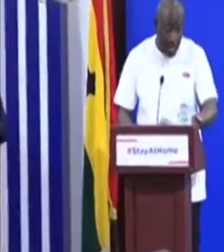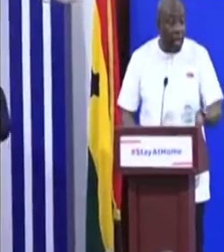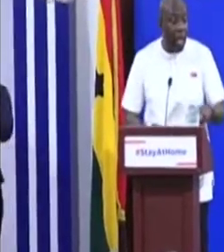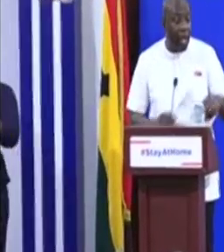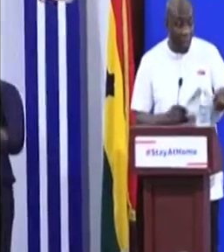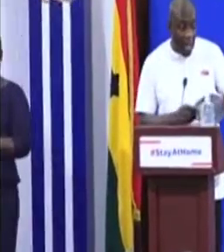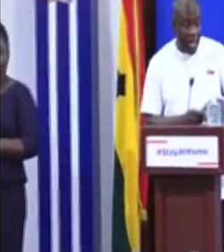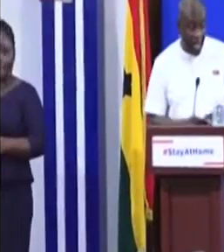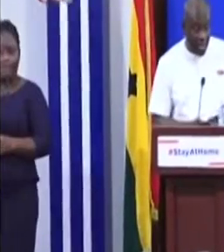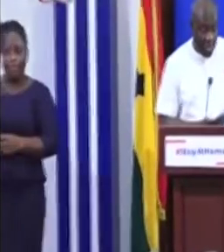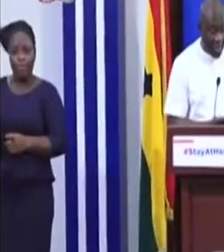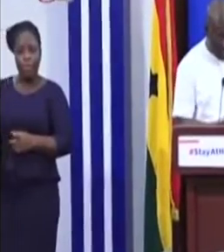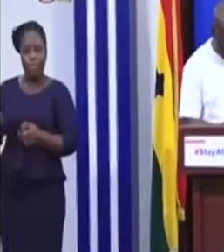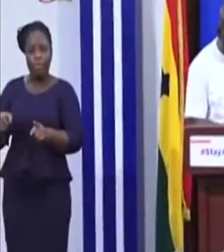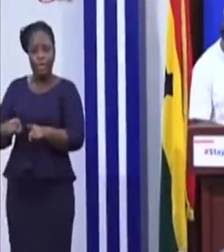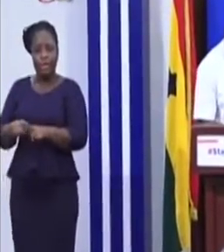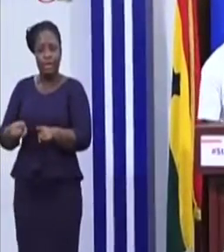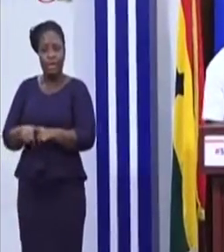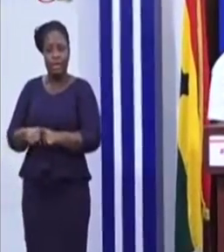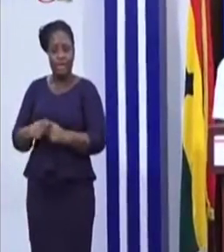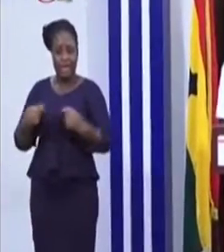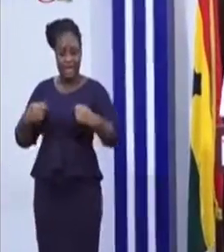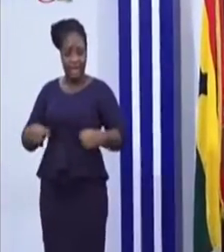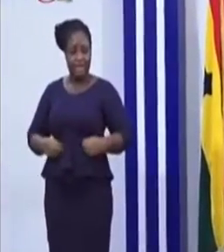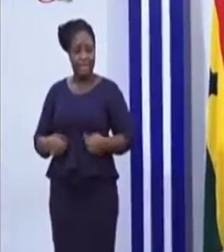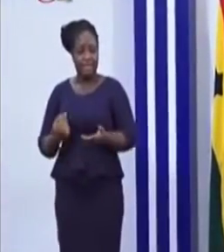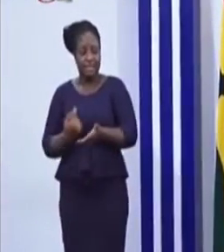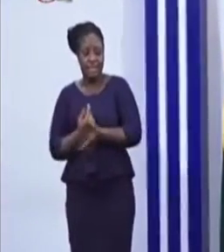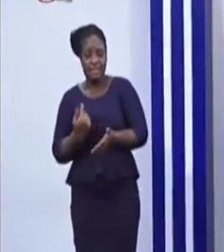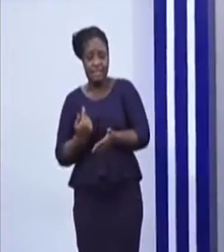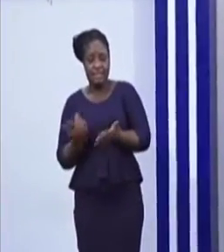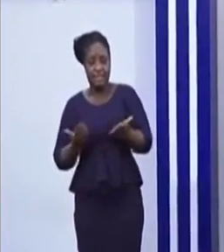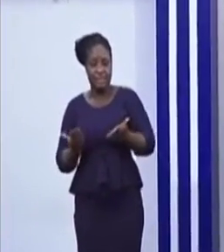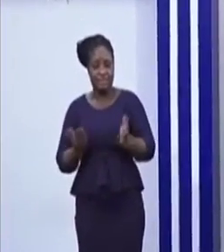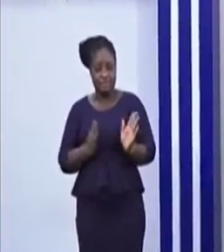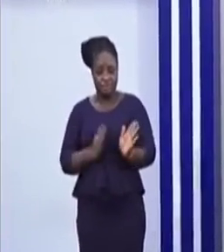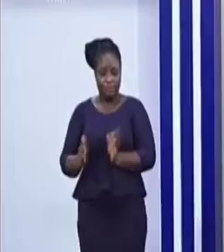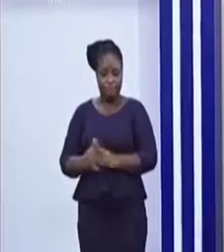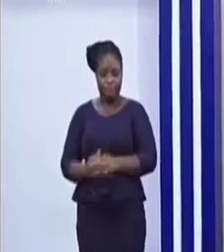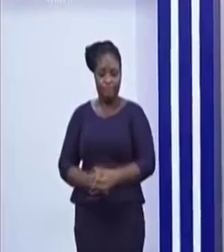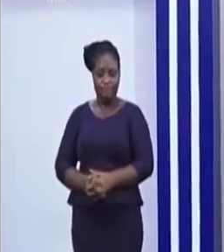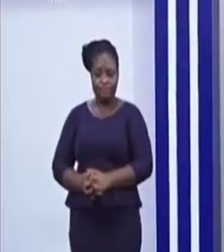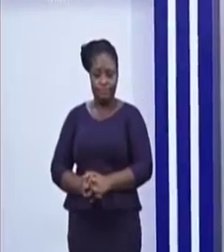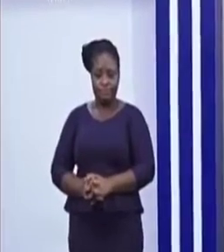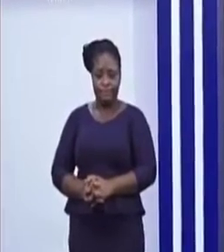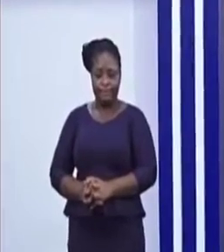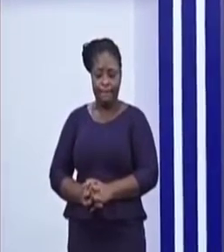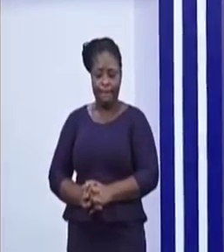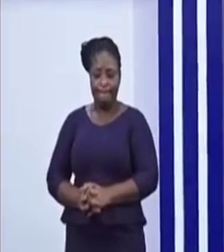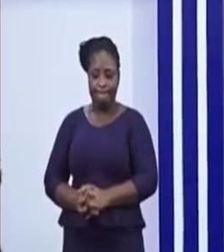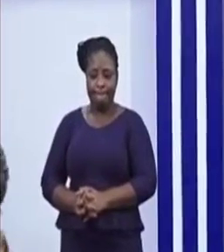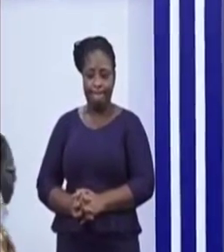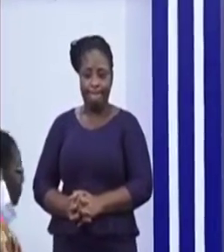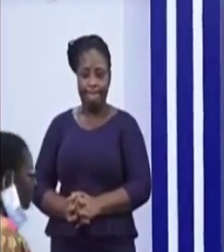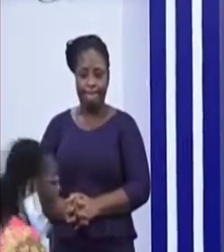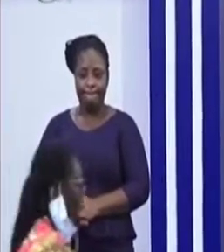questions. While Ghana Health Service is preparing to respond to theirs as well. Honorable Minister.